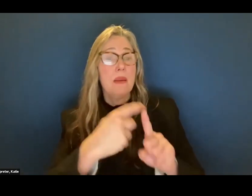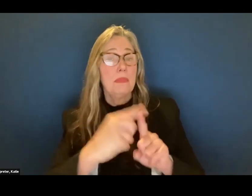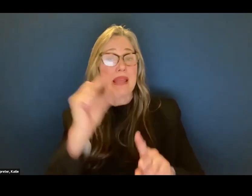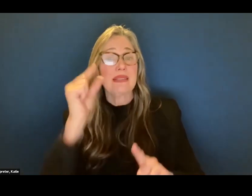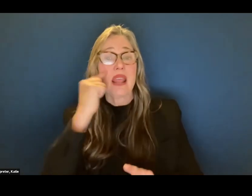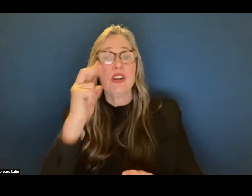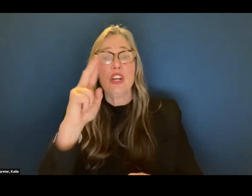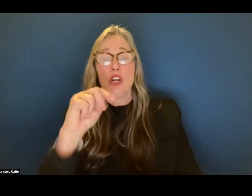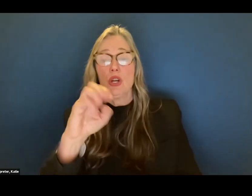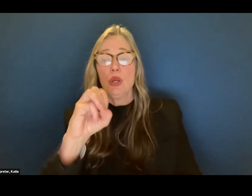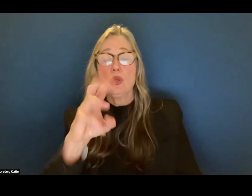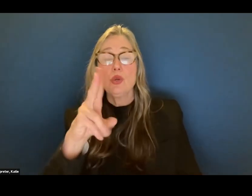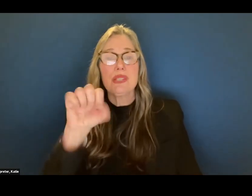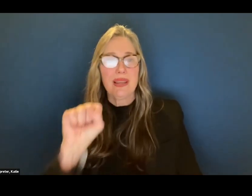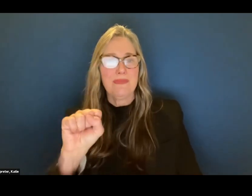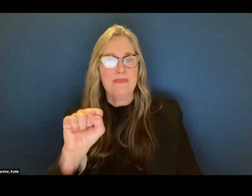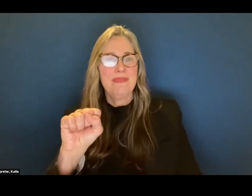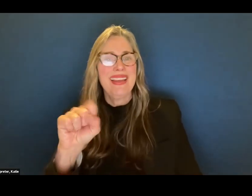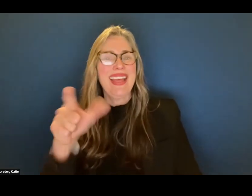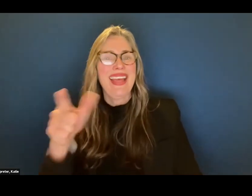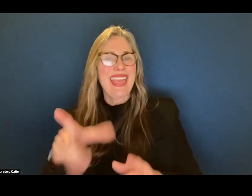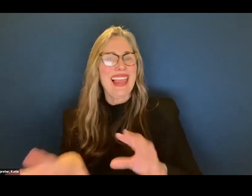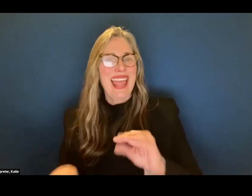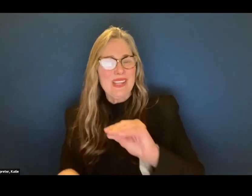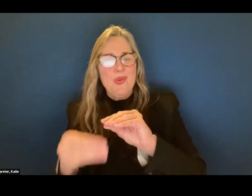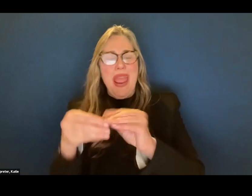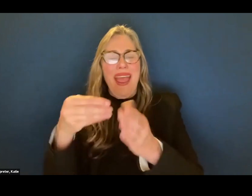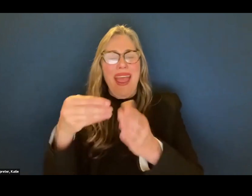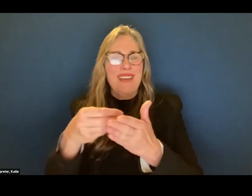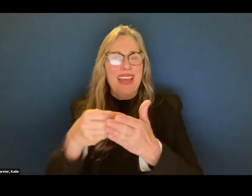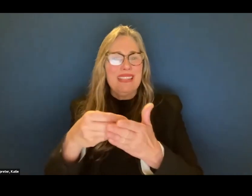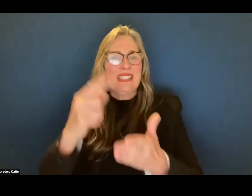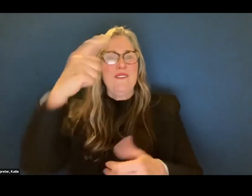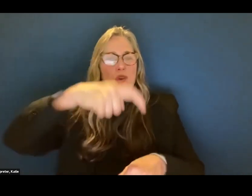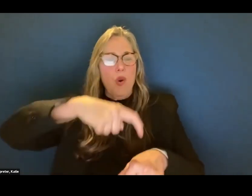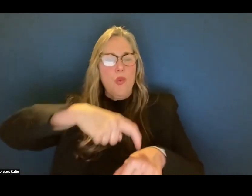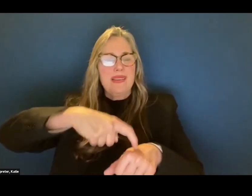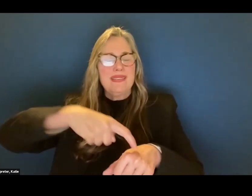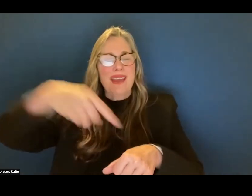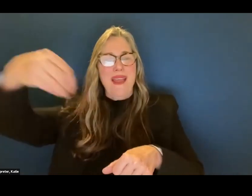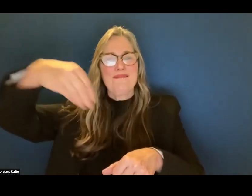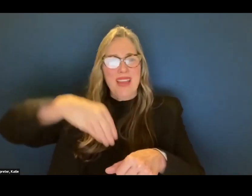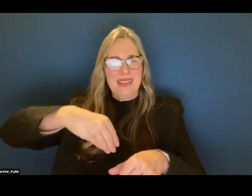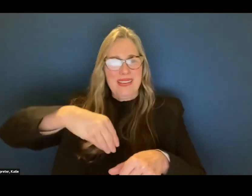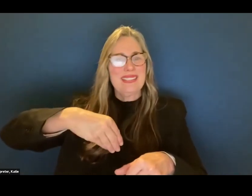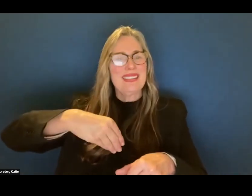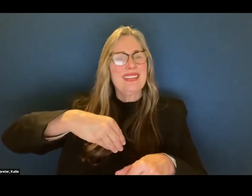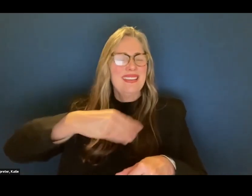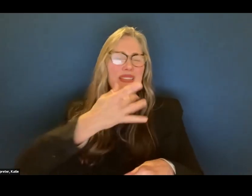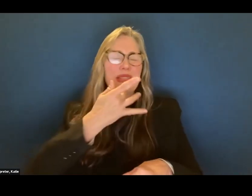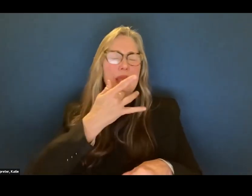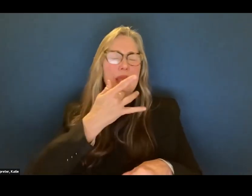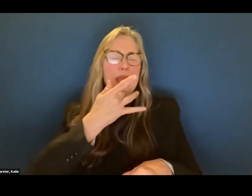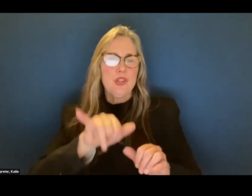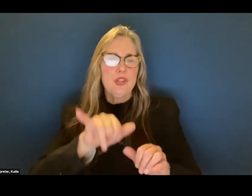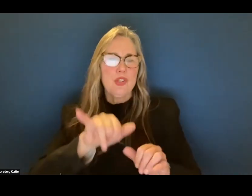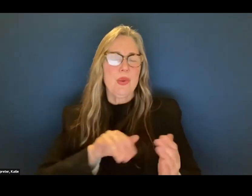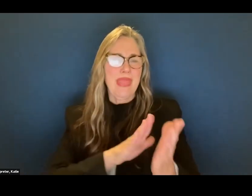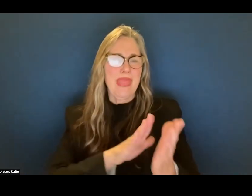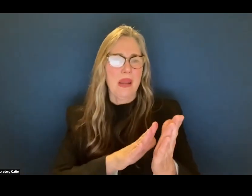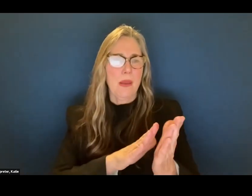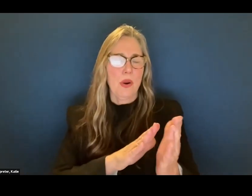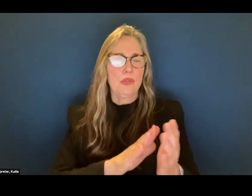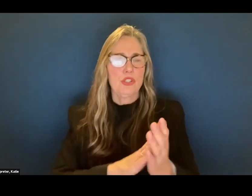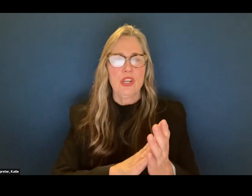put extra funding into one-time funds for us, for all districts. So there won't be any change to